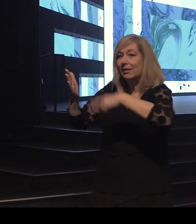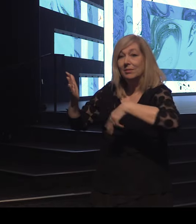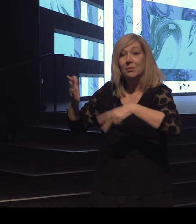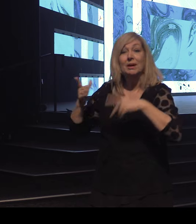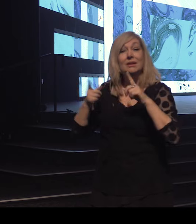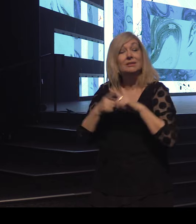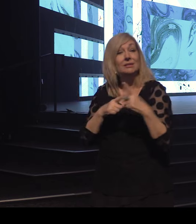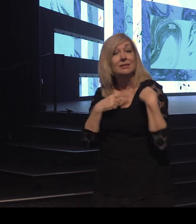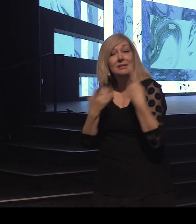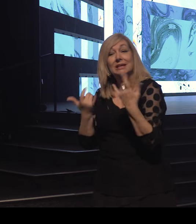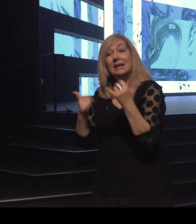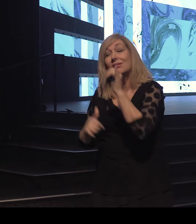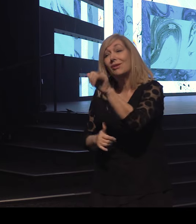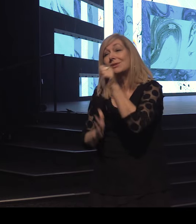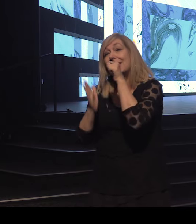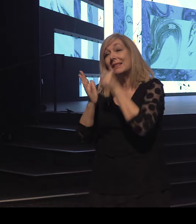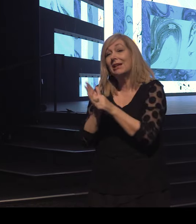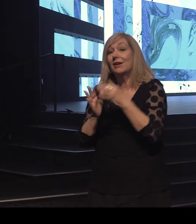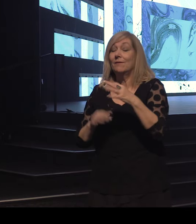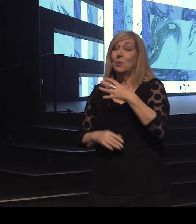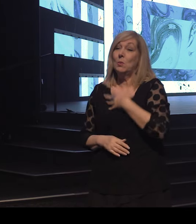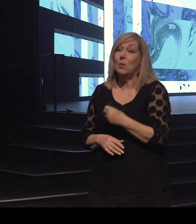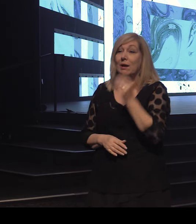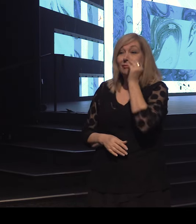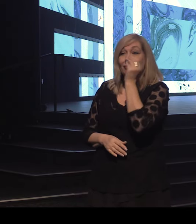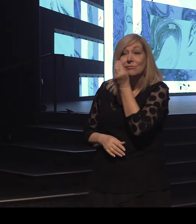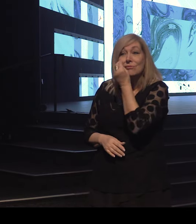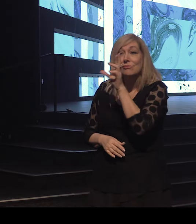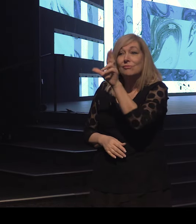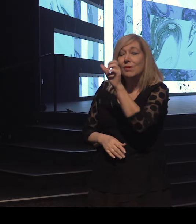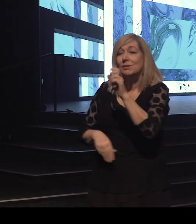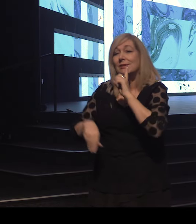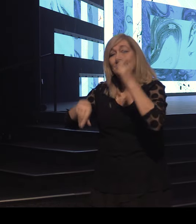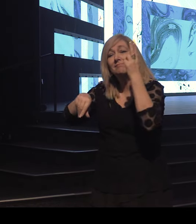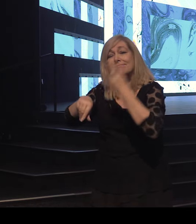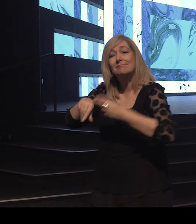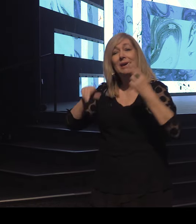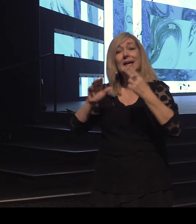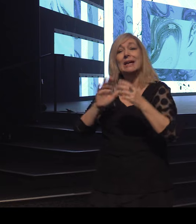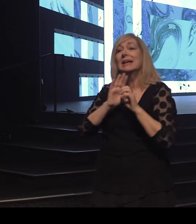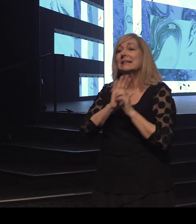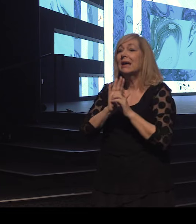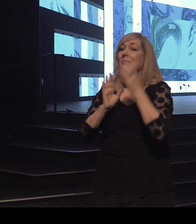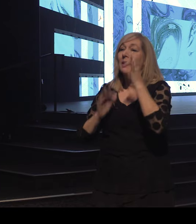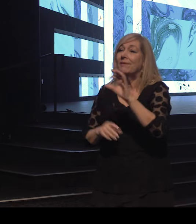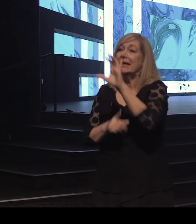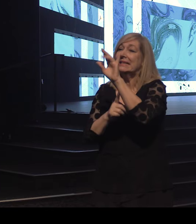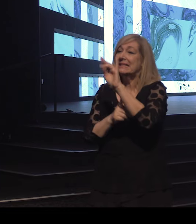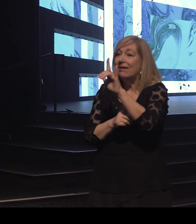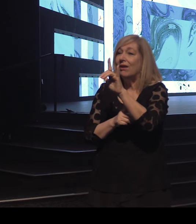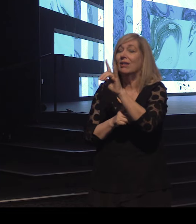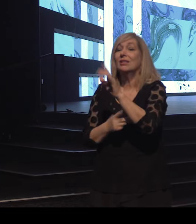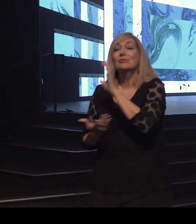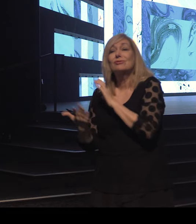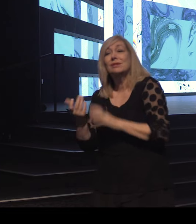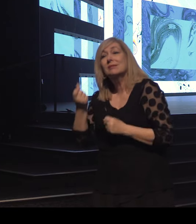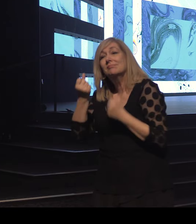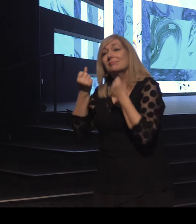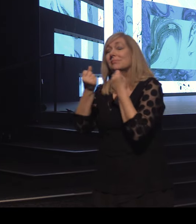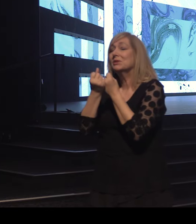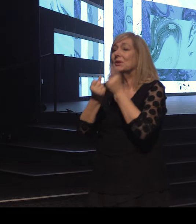to this day, the letters of the White Rose are legendary examples of civil Christian resistance against